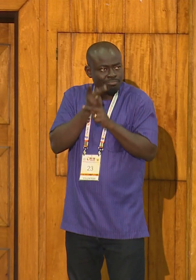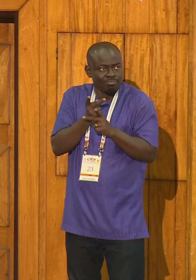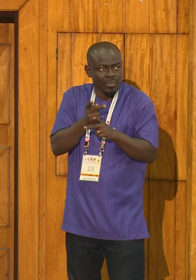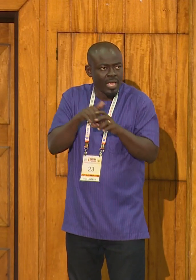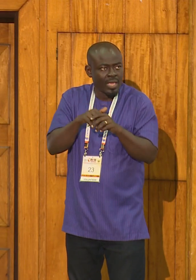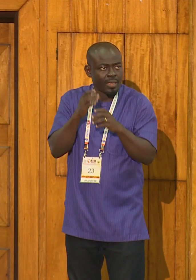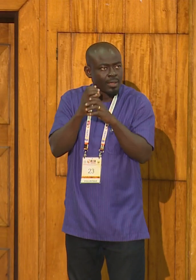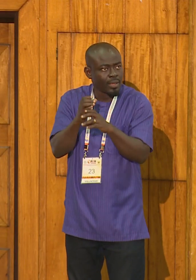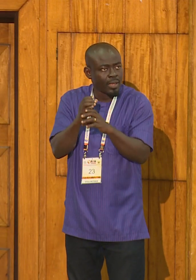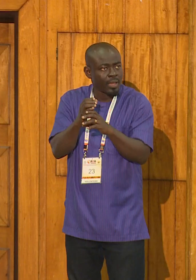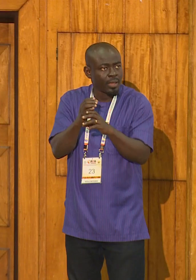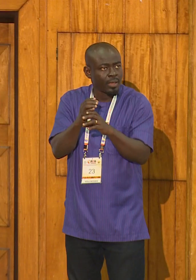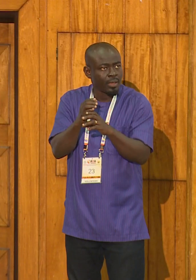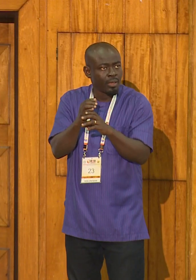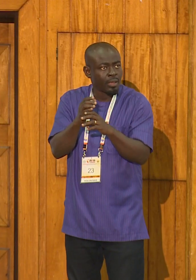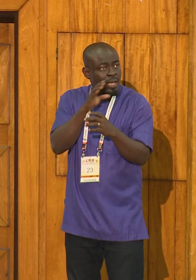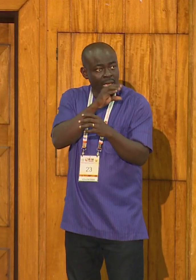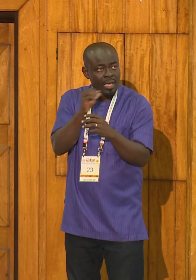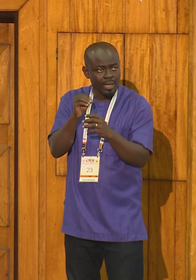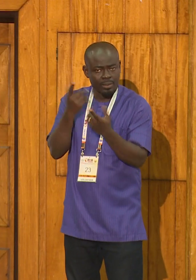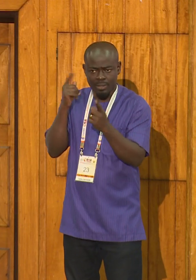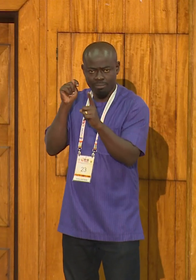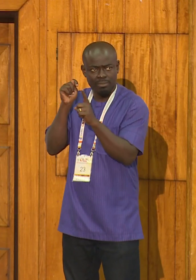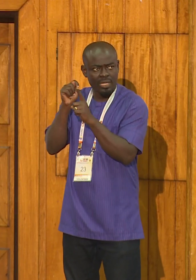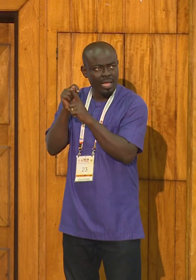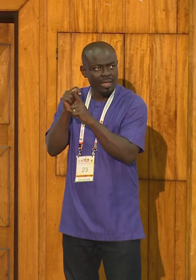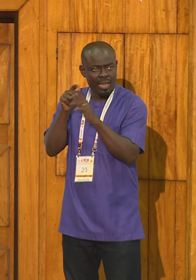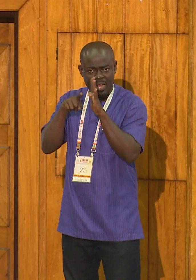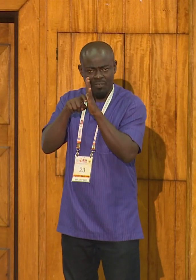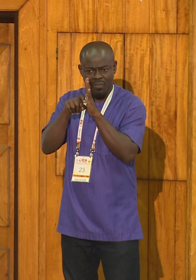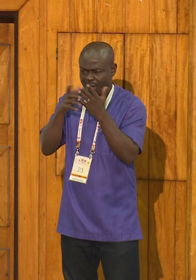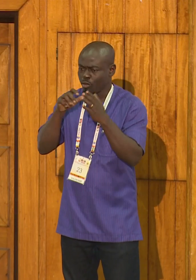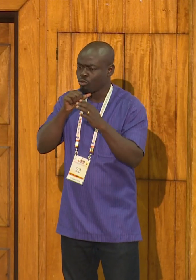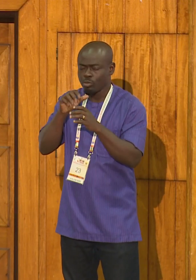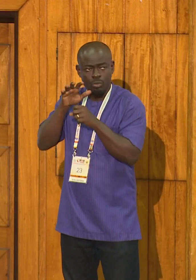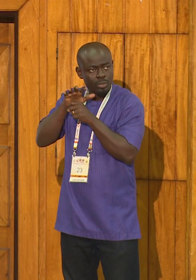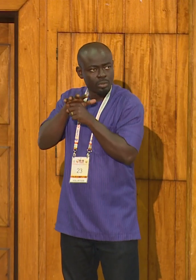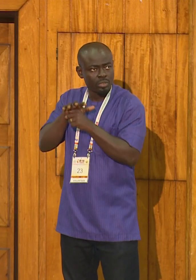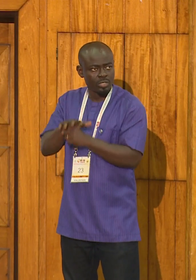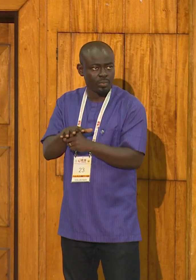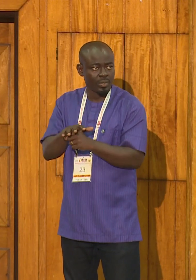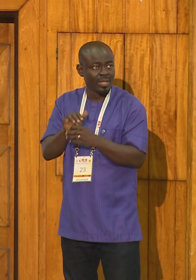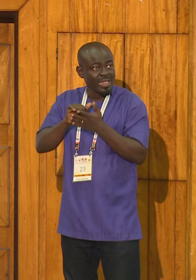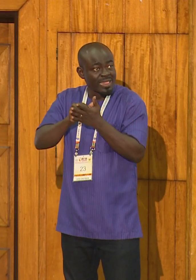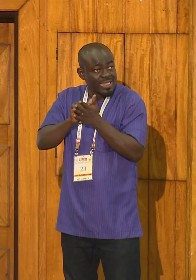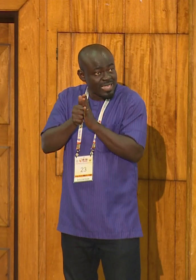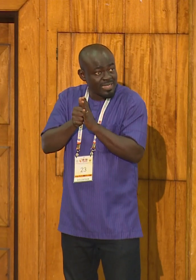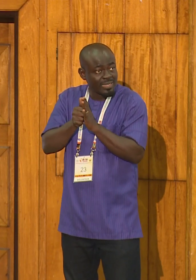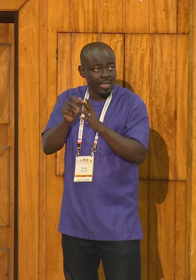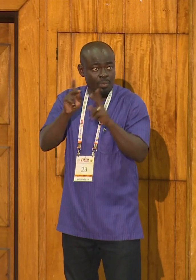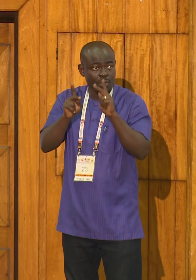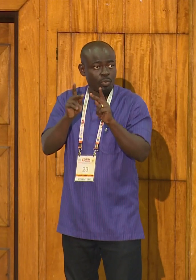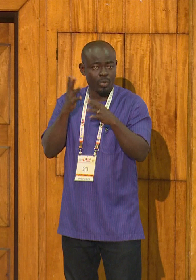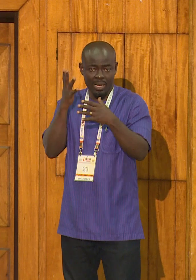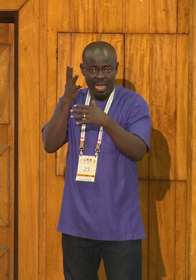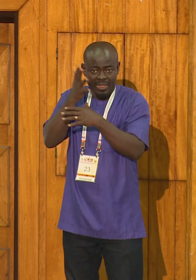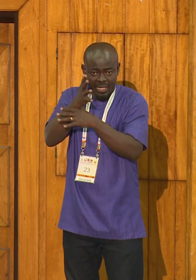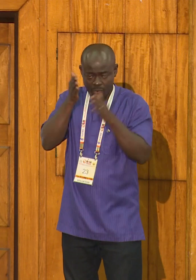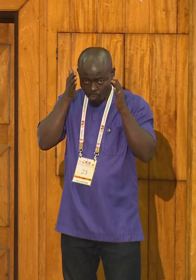and adolescents that had a viral load that was not suppressed. These are the adolescents that our intervention